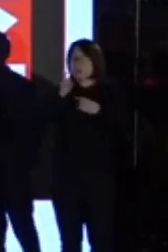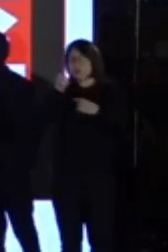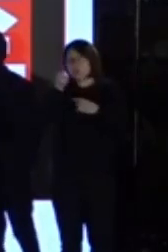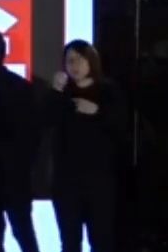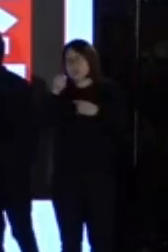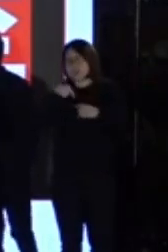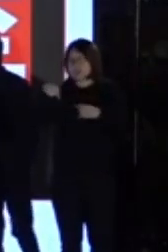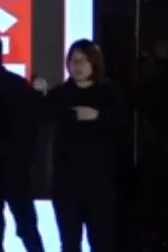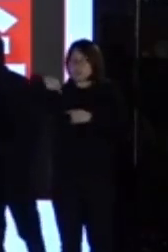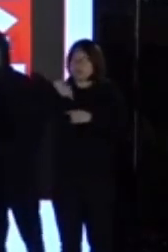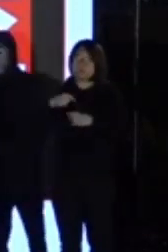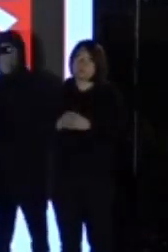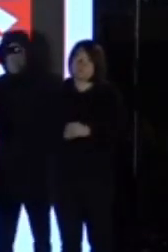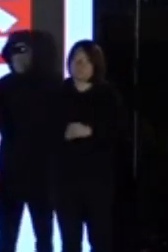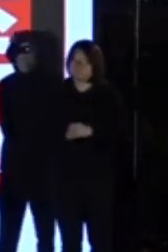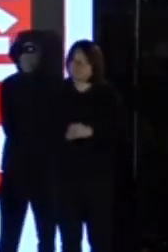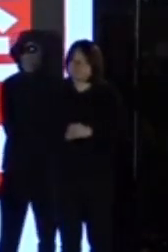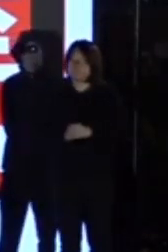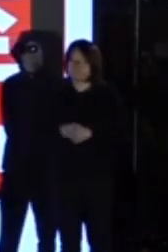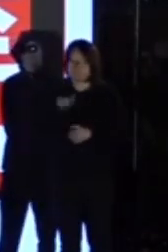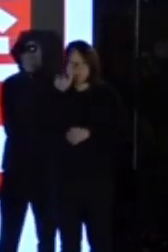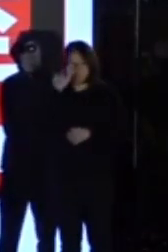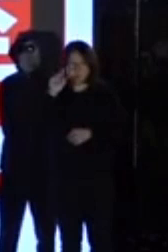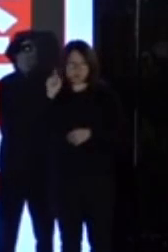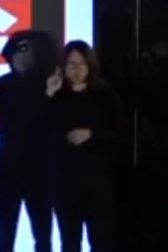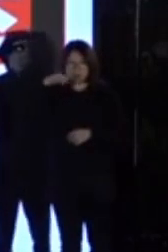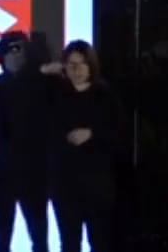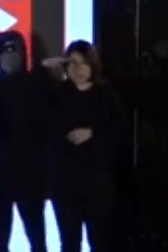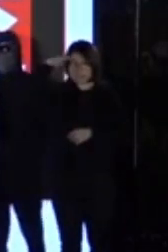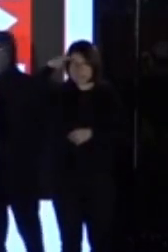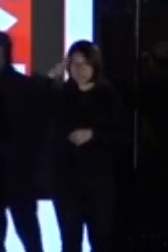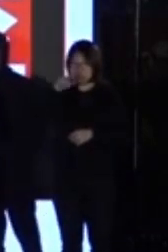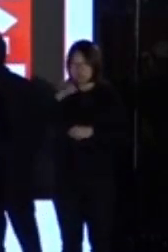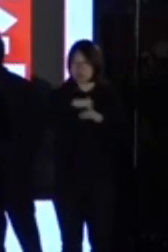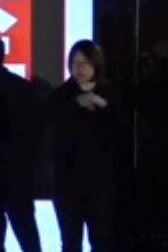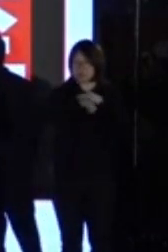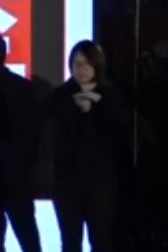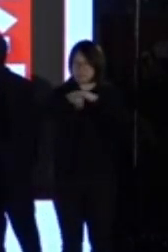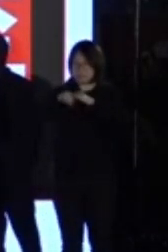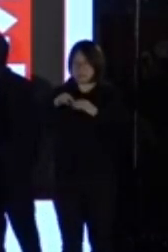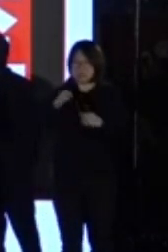has paved the way for its mutual destruction along with all other Hong Kongers.